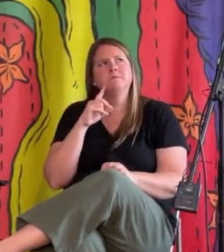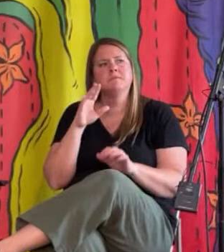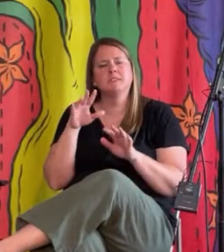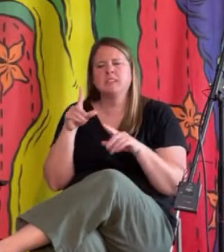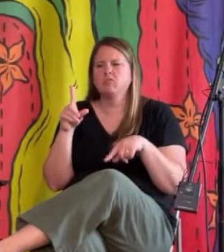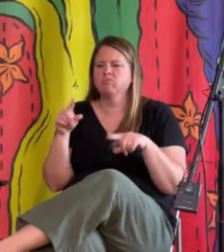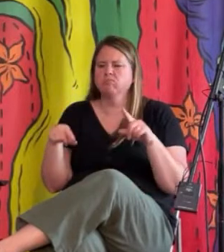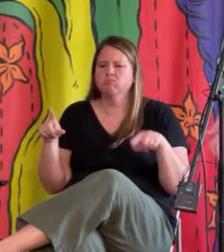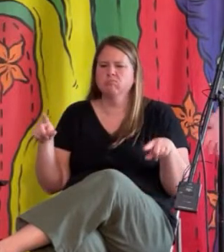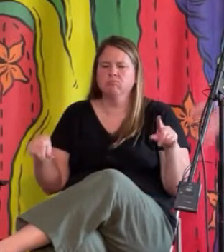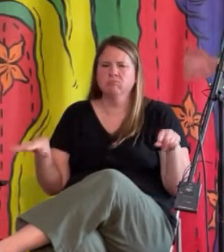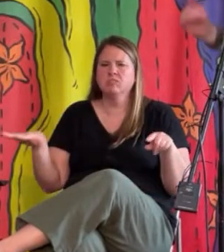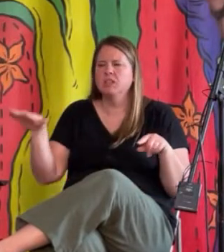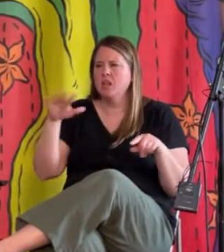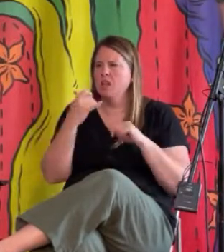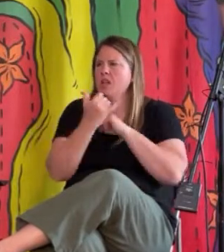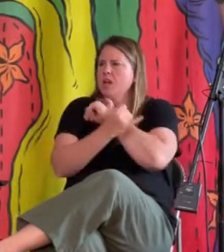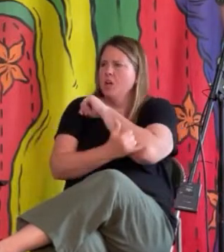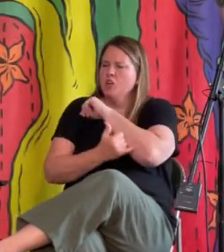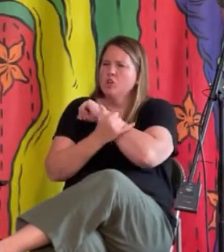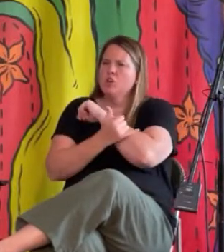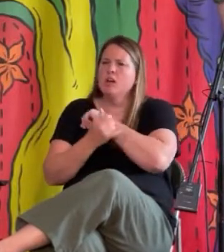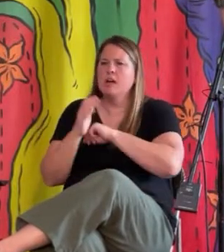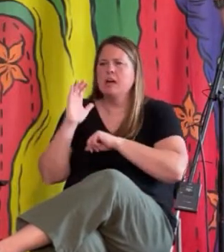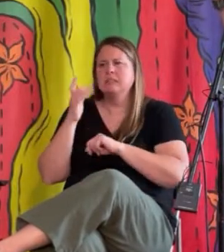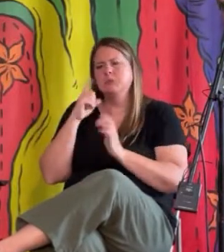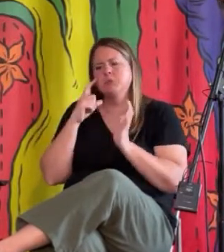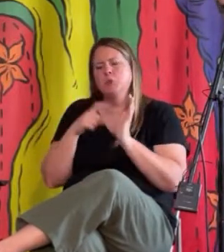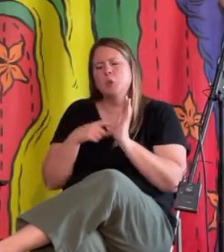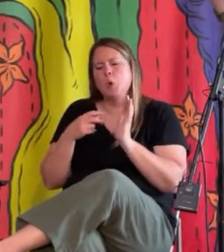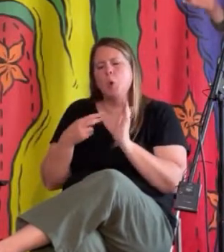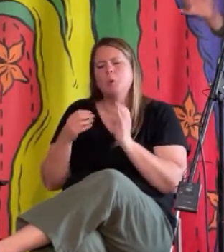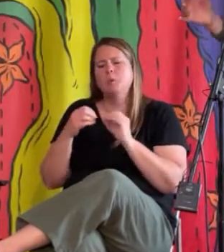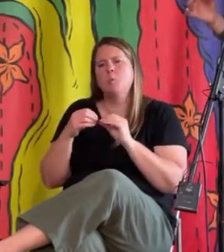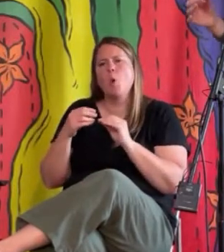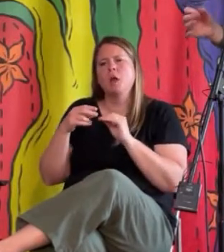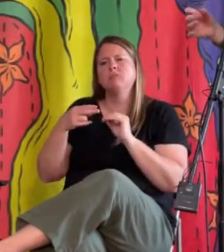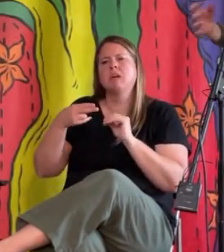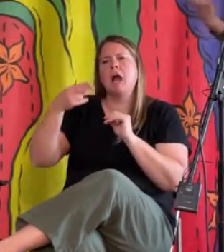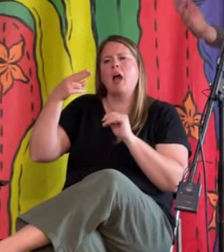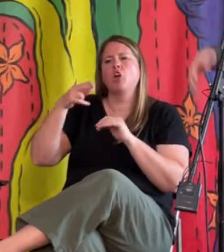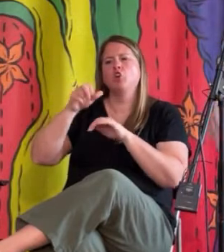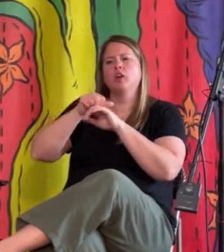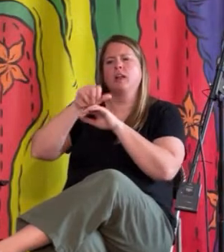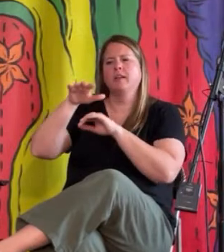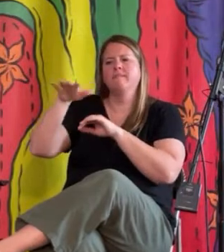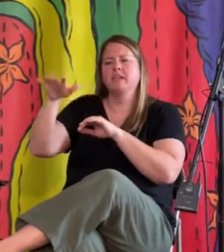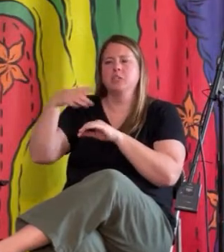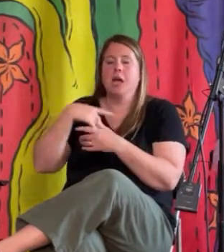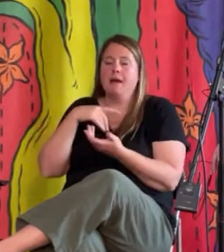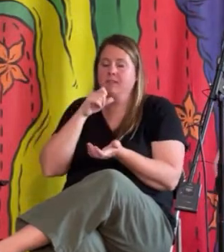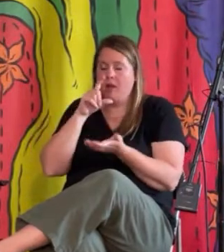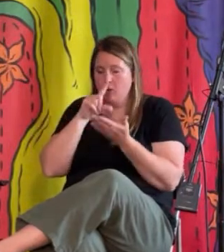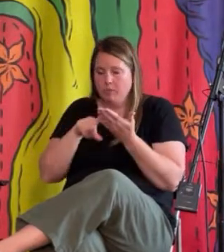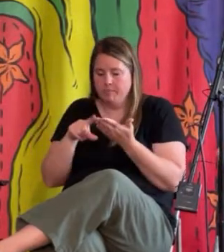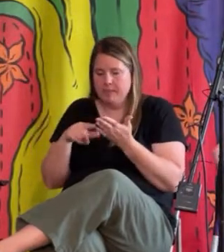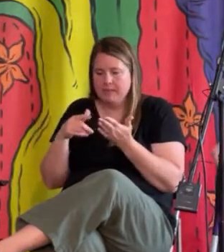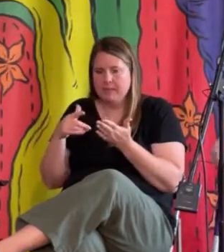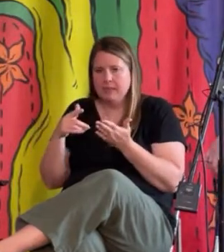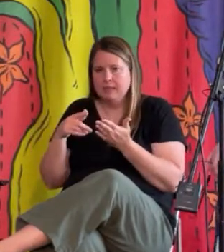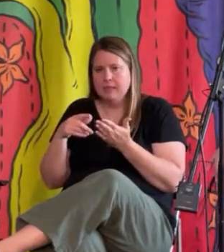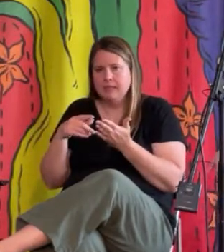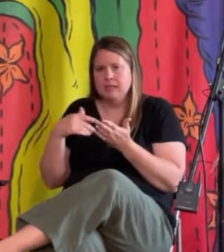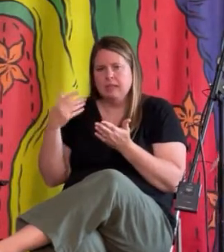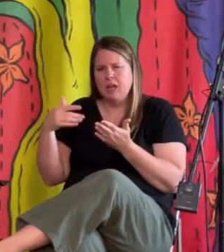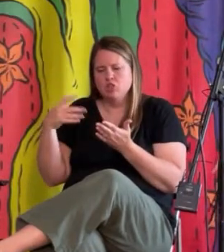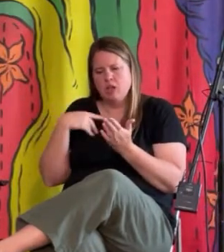the country. Often, I seem to notice at like higher elevations, although I've never actually looked into it. But occasionally, when I read this poem, somebody